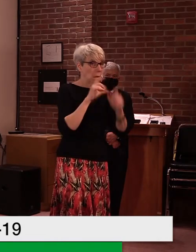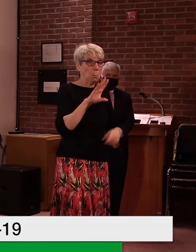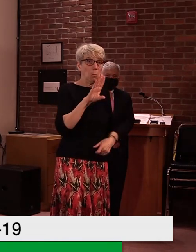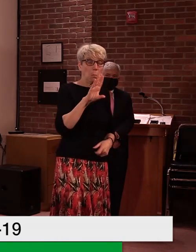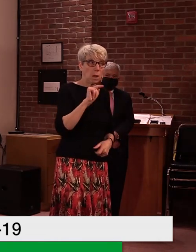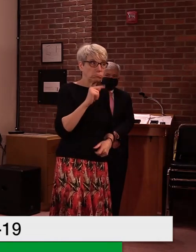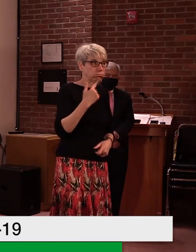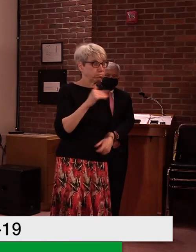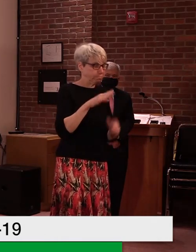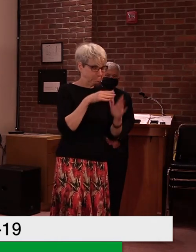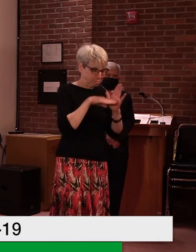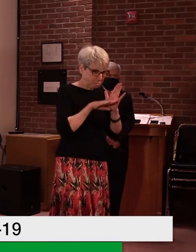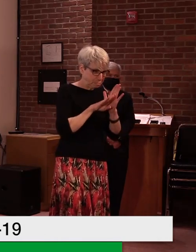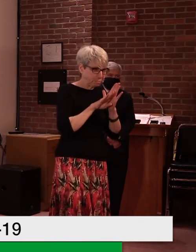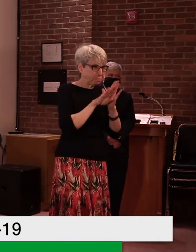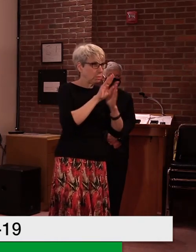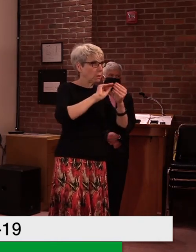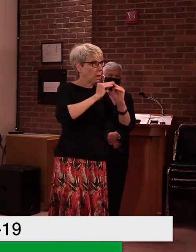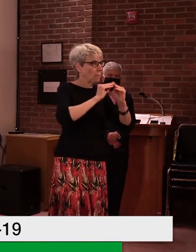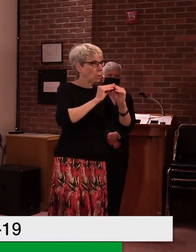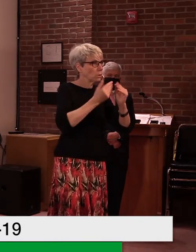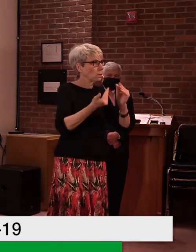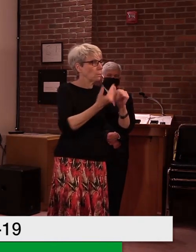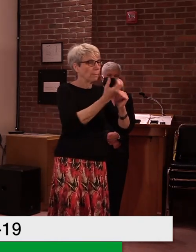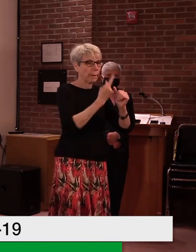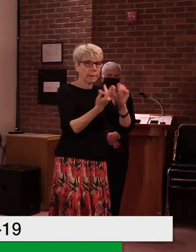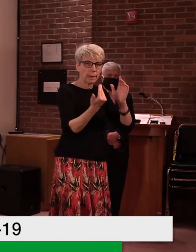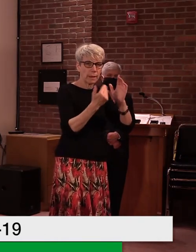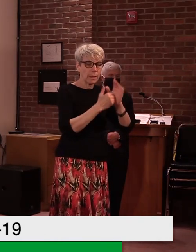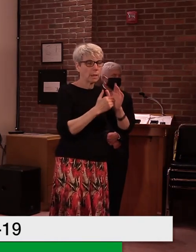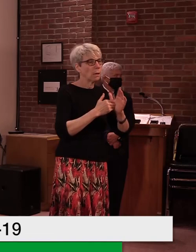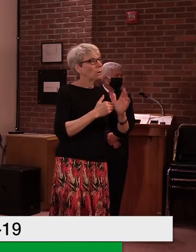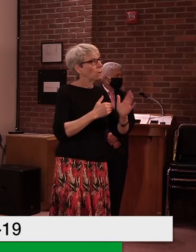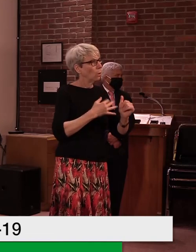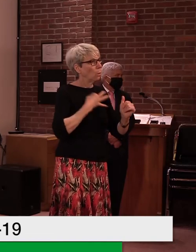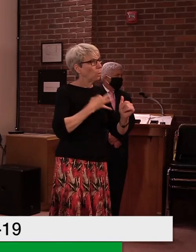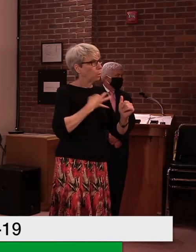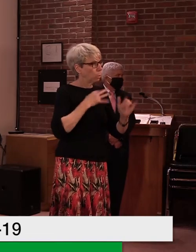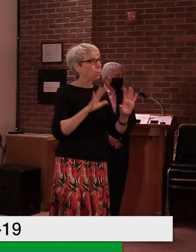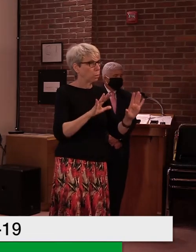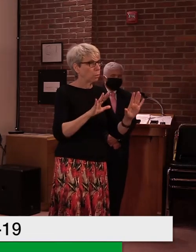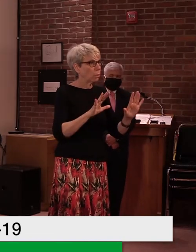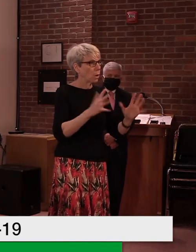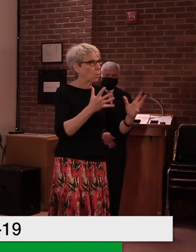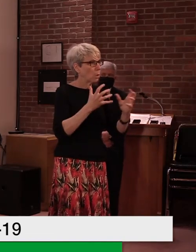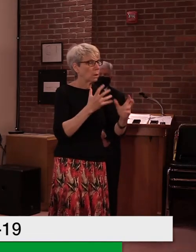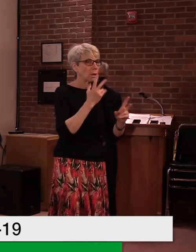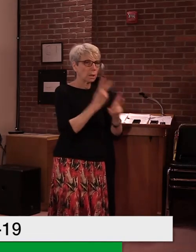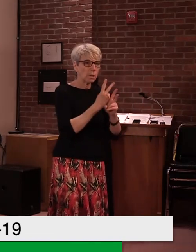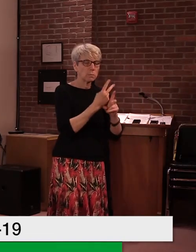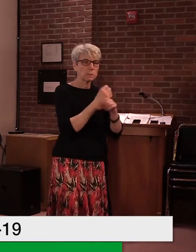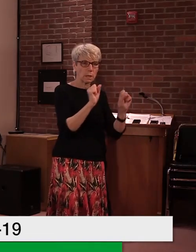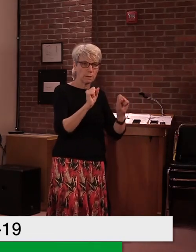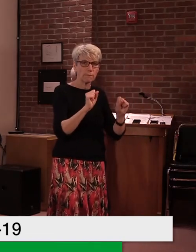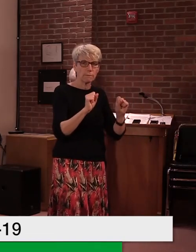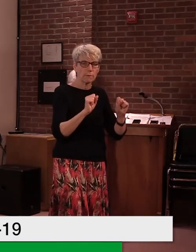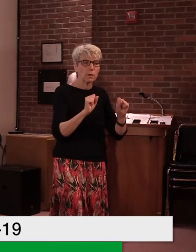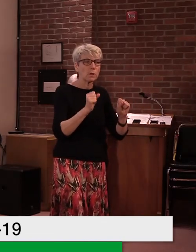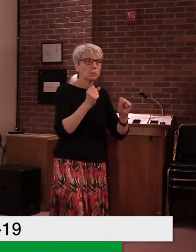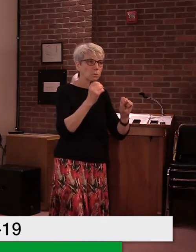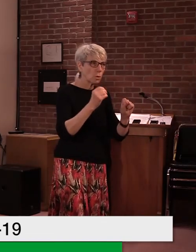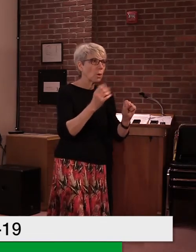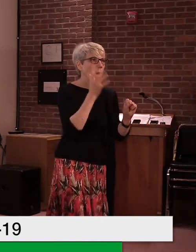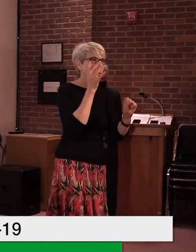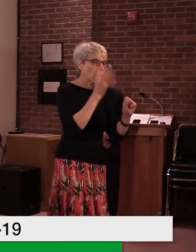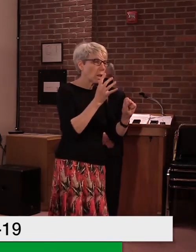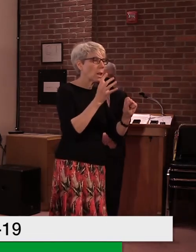starting to go in the other direction, it gives me concern. So we'll be tightening that up as we move forward.